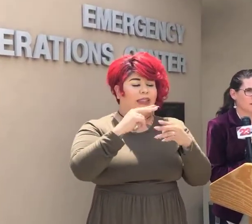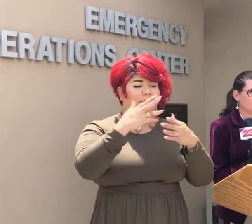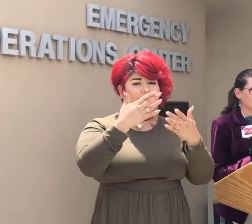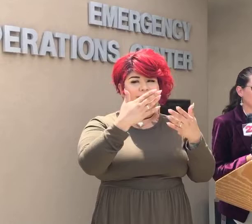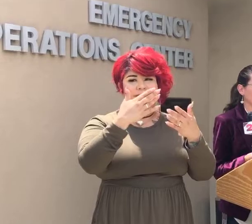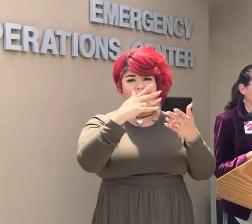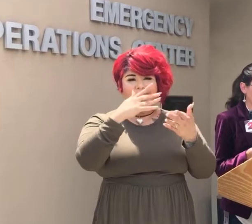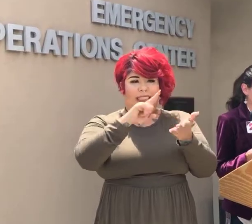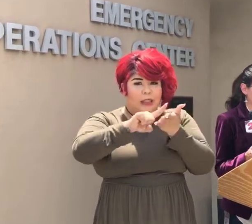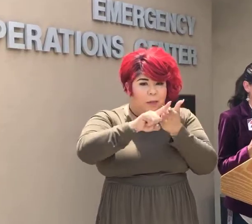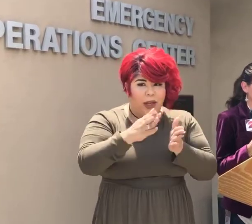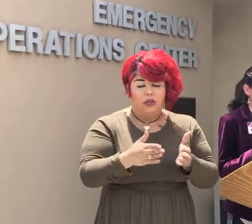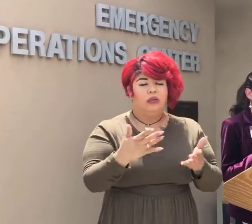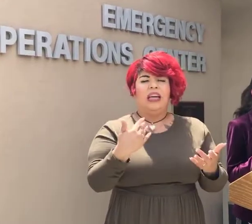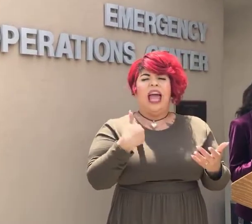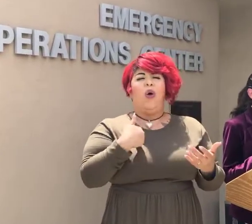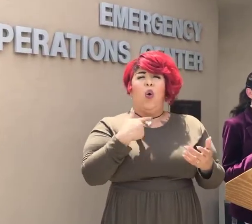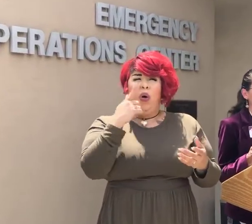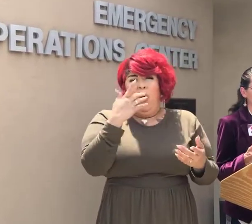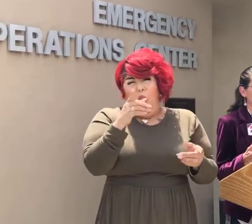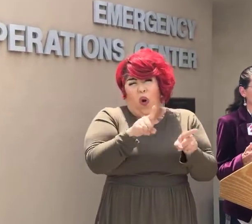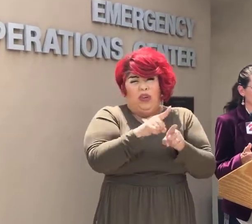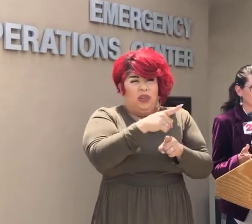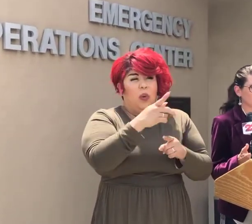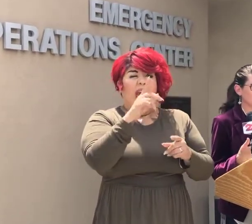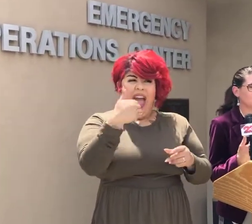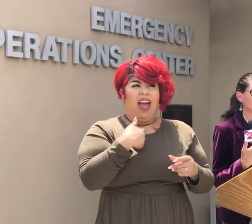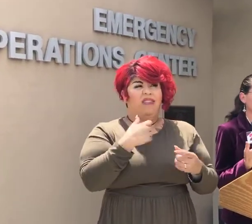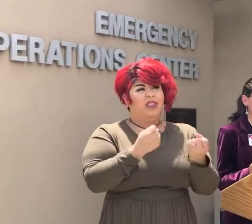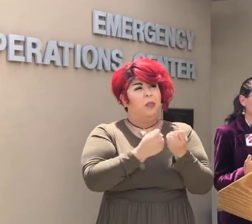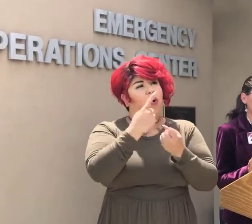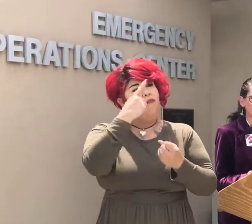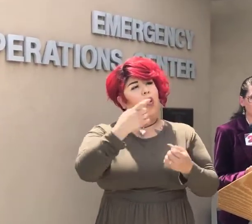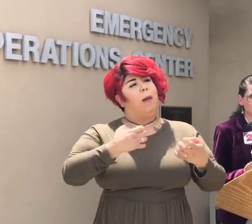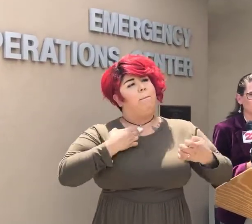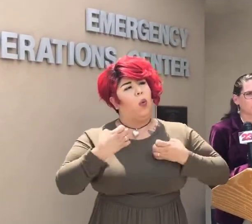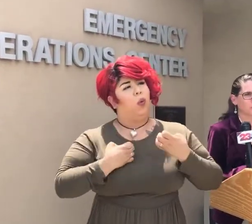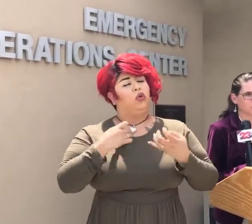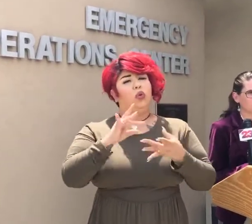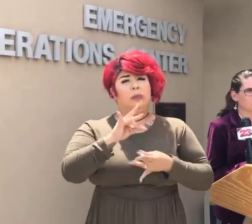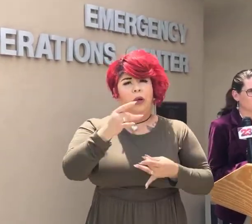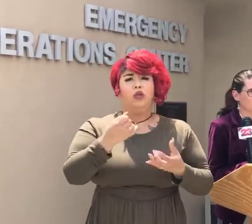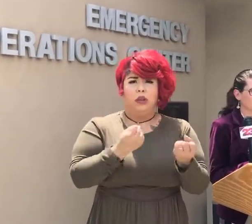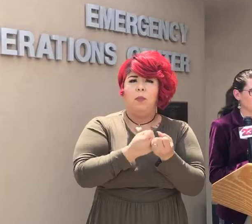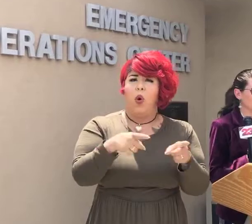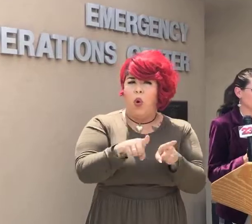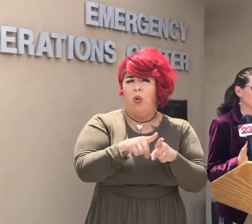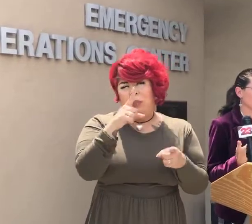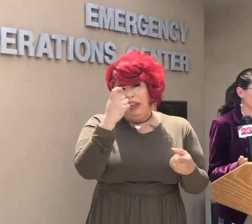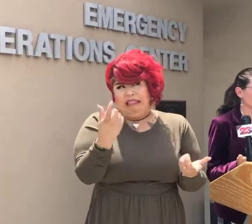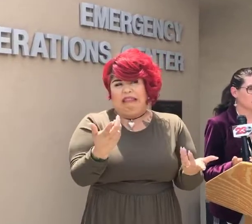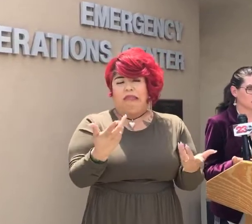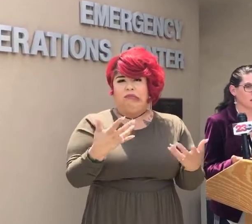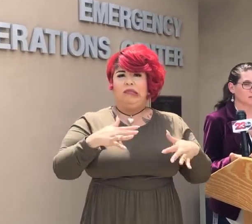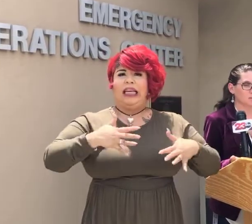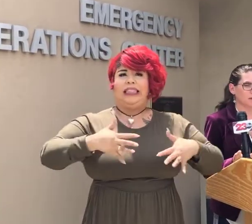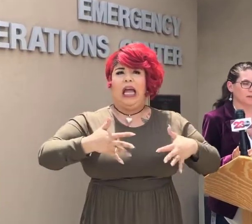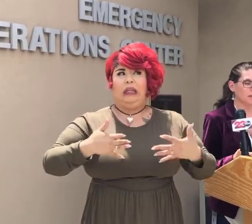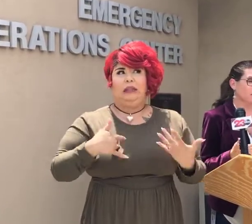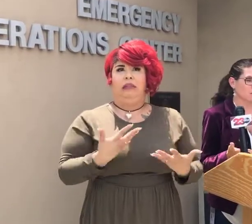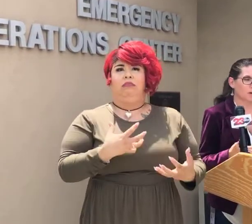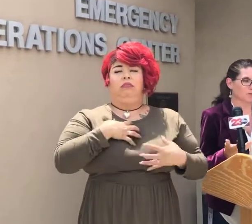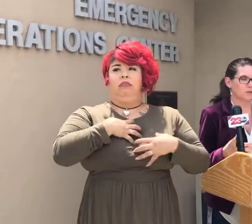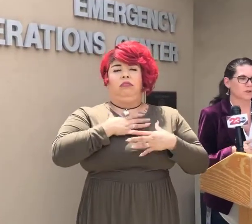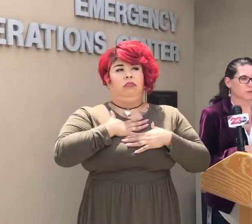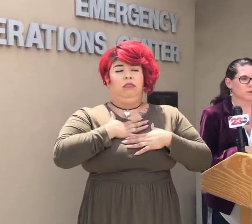going to have emotional and spiritual first aid there, because that is a big issue that people are dealing with right now. It's just the anxiety that's caused